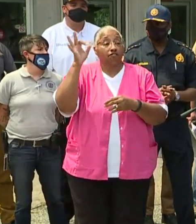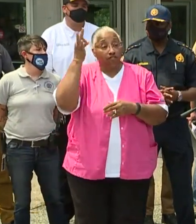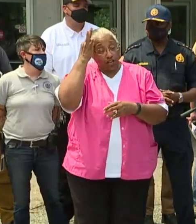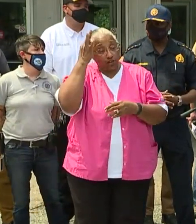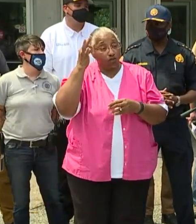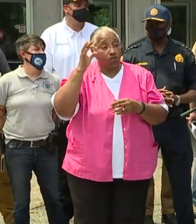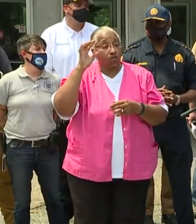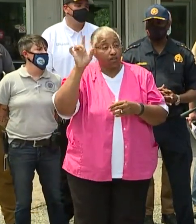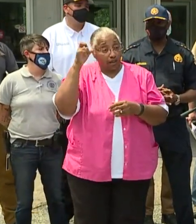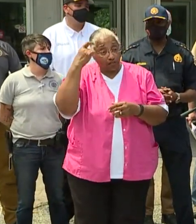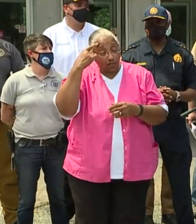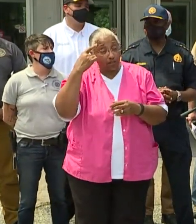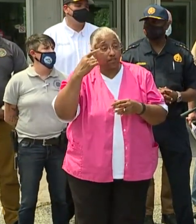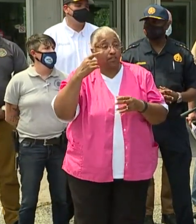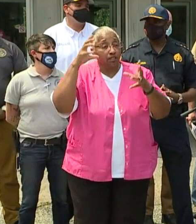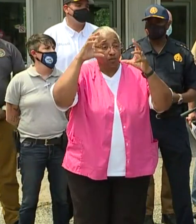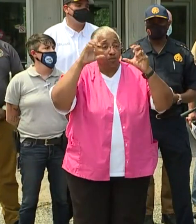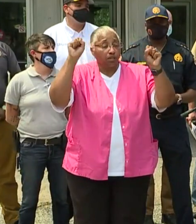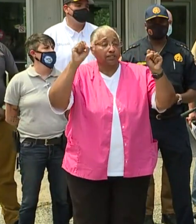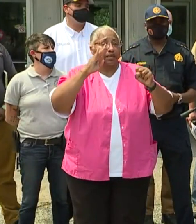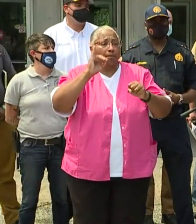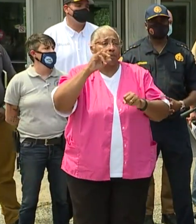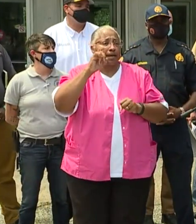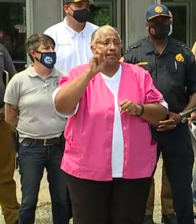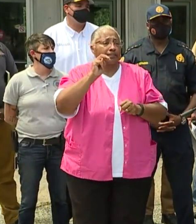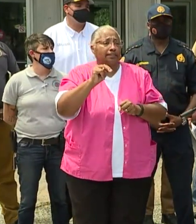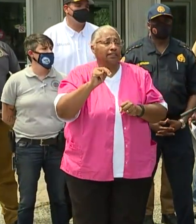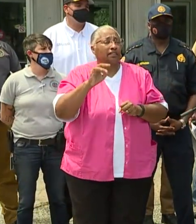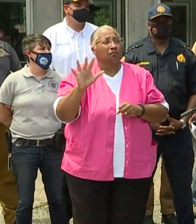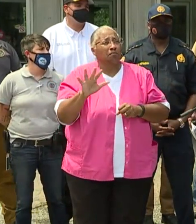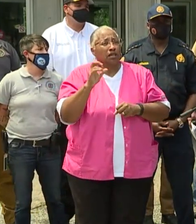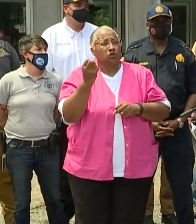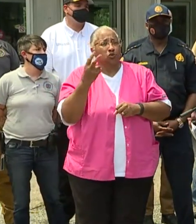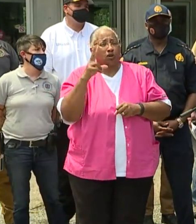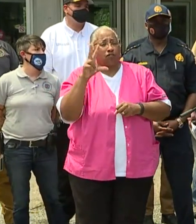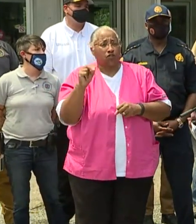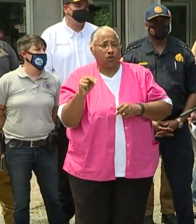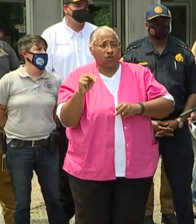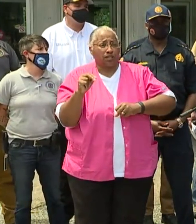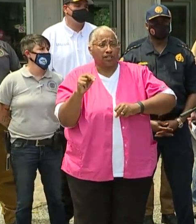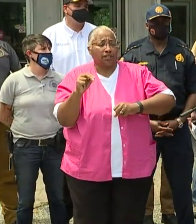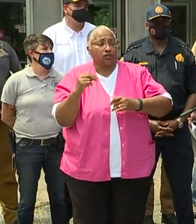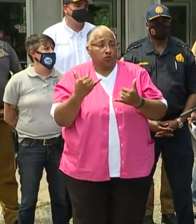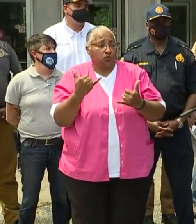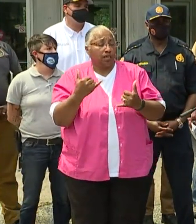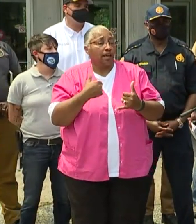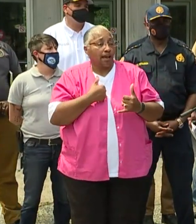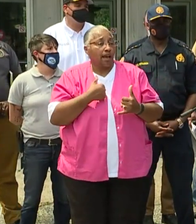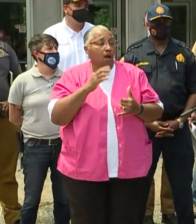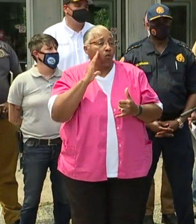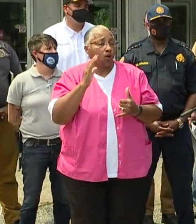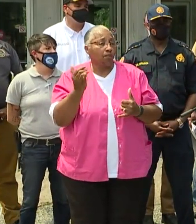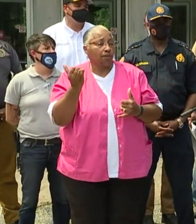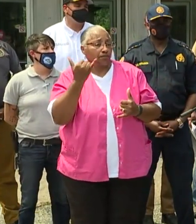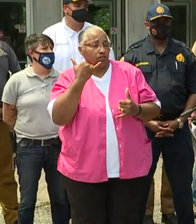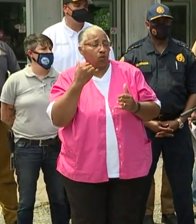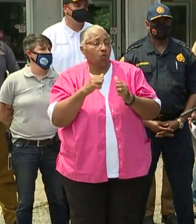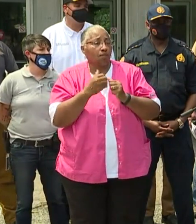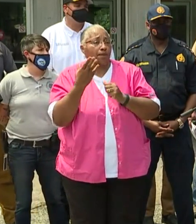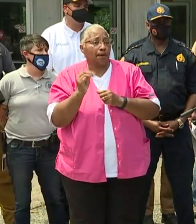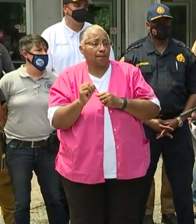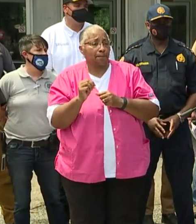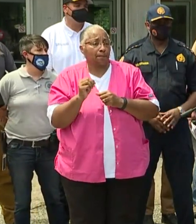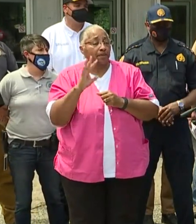President Biden, who I will have to leave here about 12:30 to take that call. But the federal government's